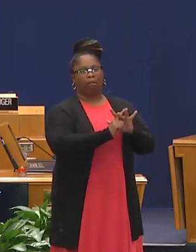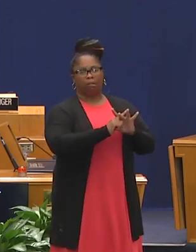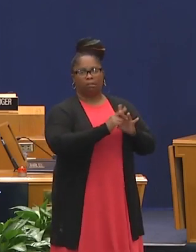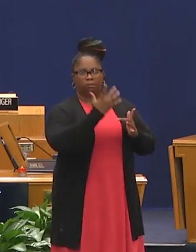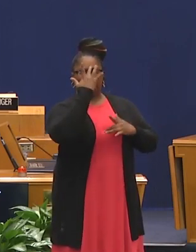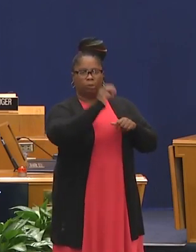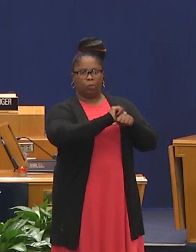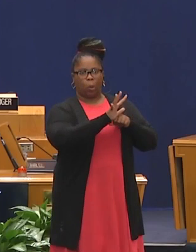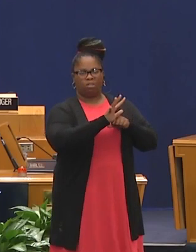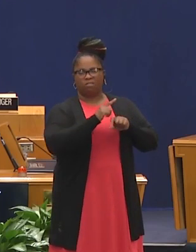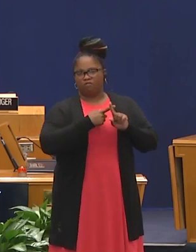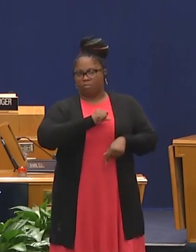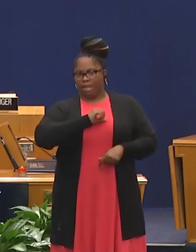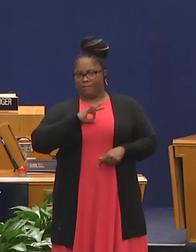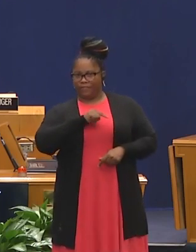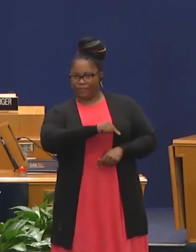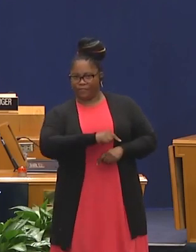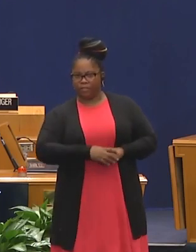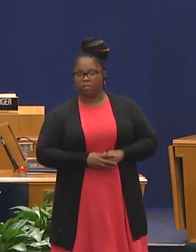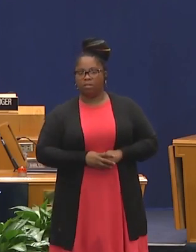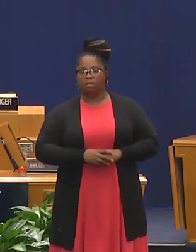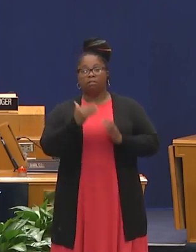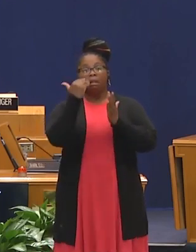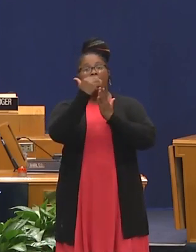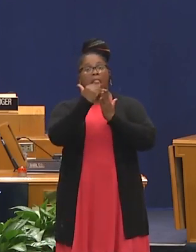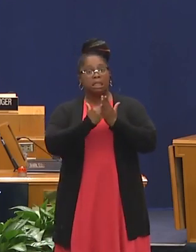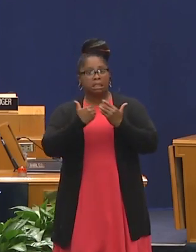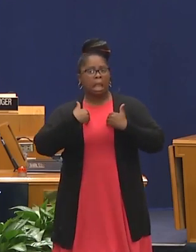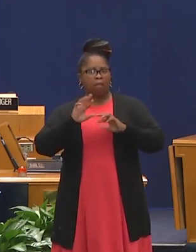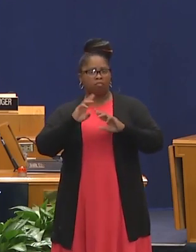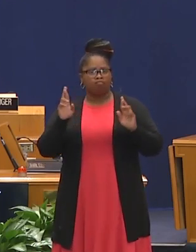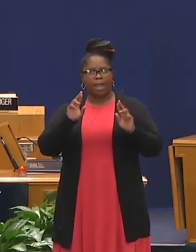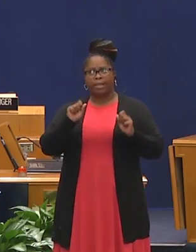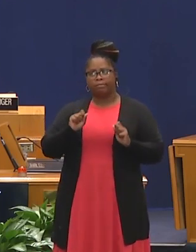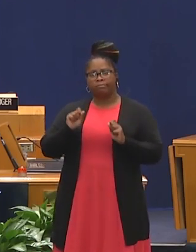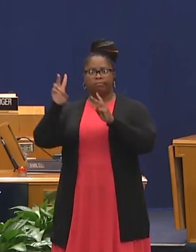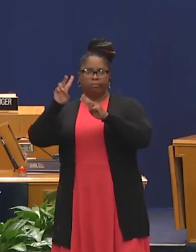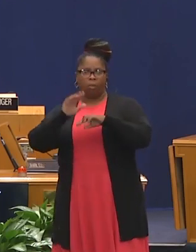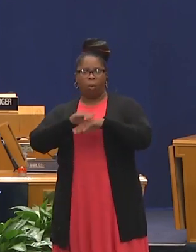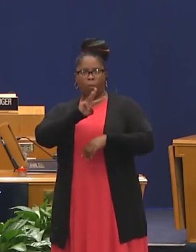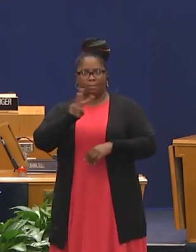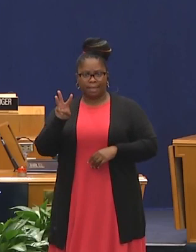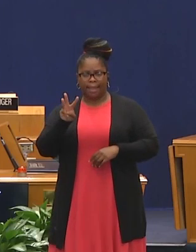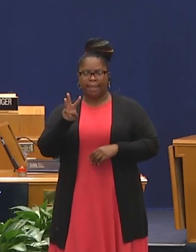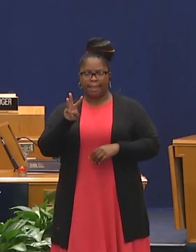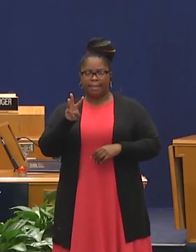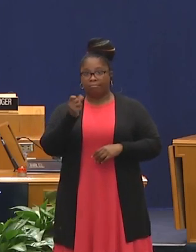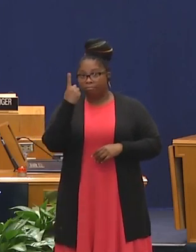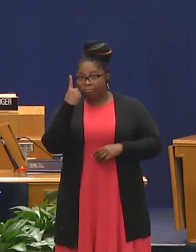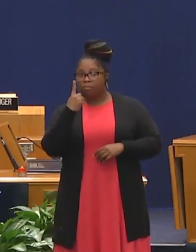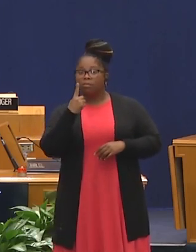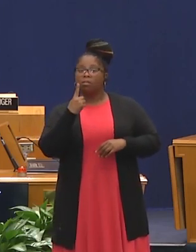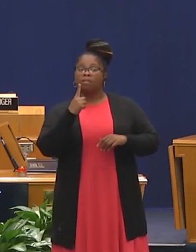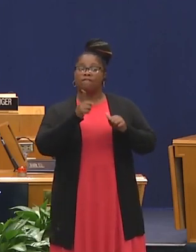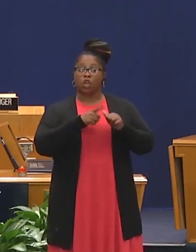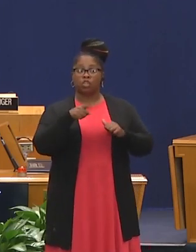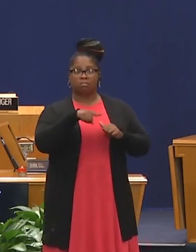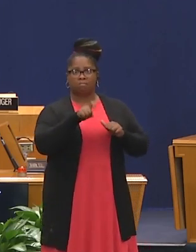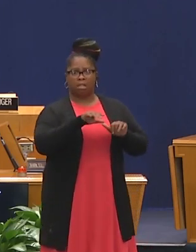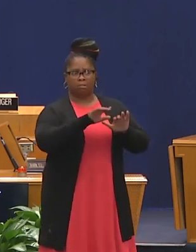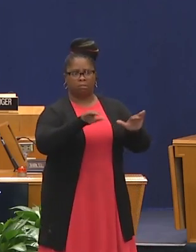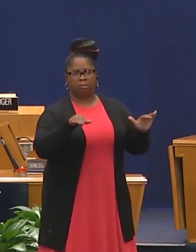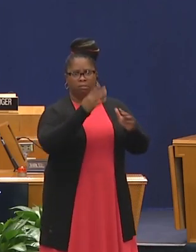people. We do post a list of facilities with confirmed cases on our website once they've had an opportunity to notify